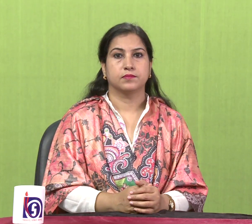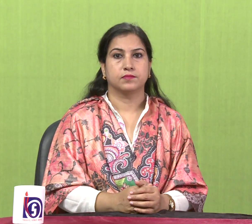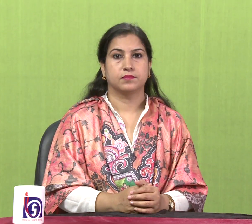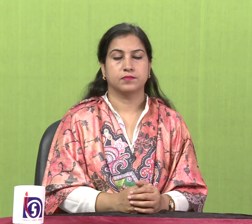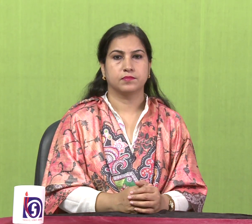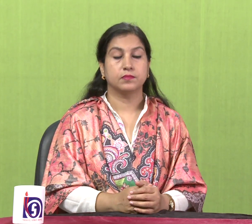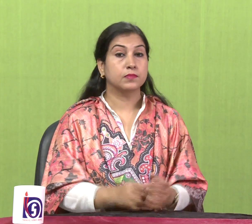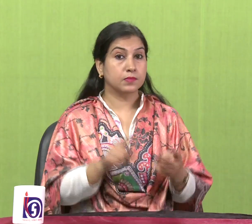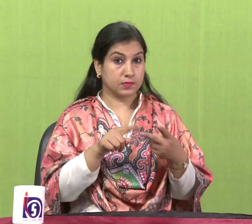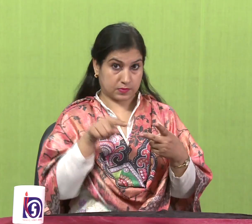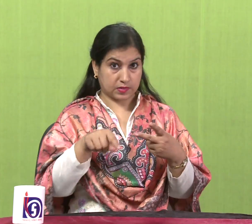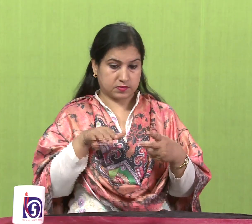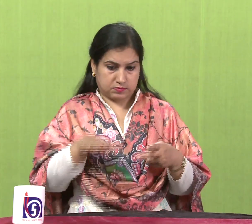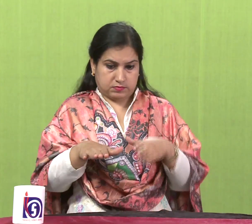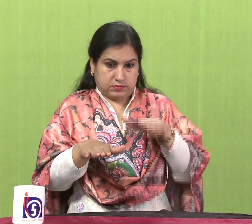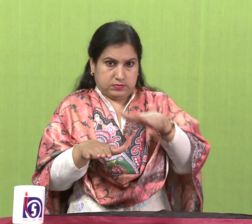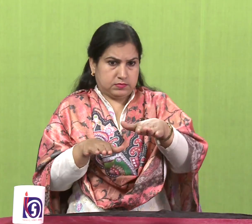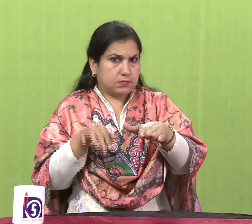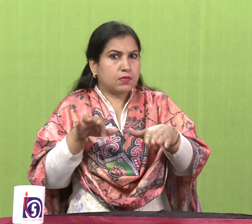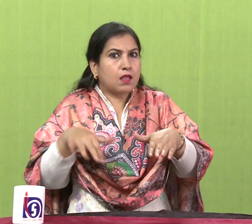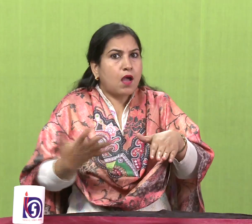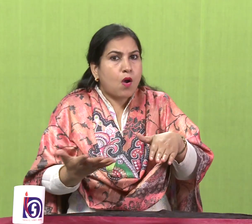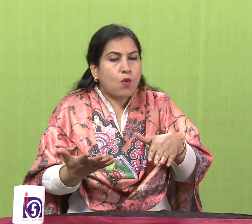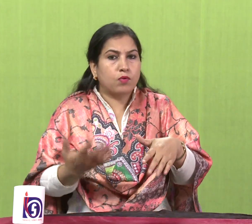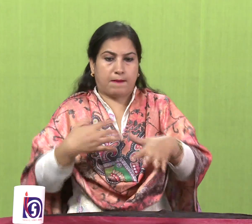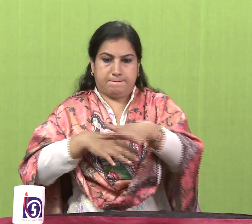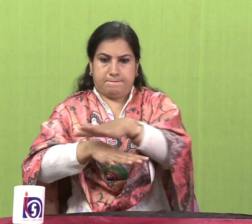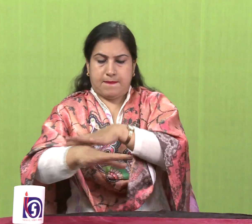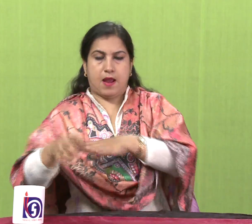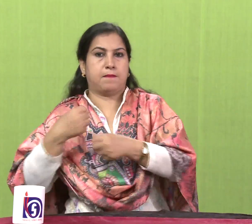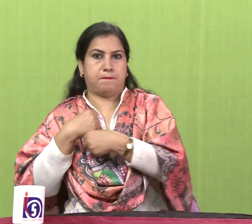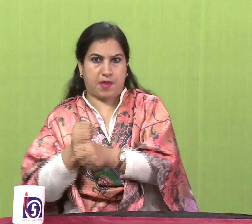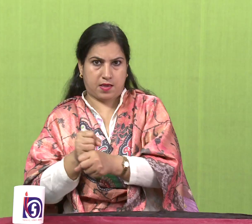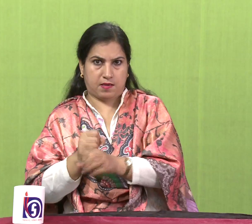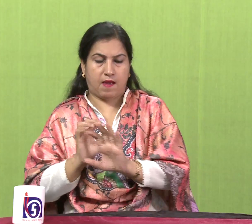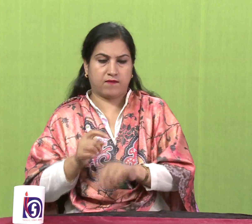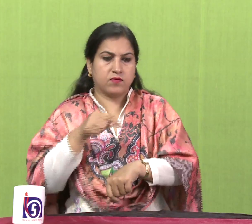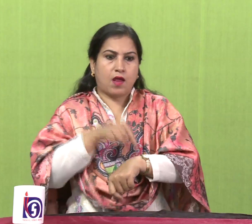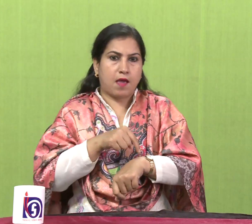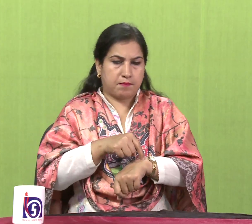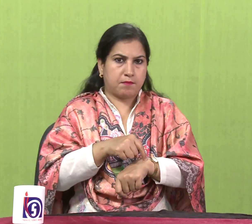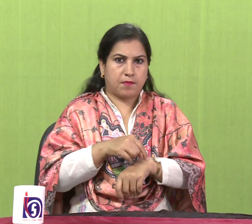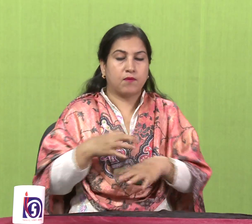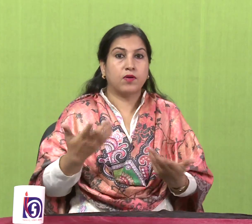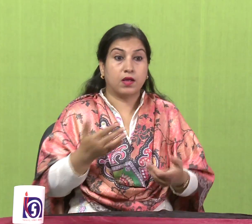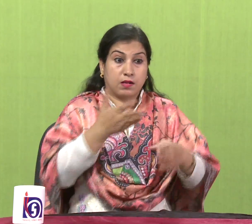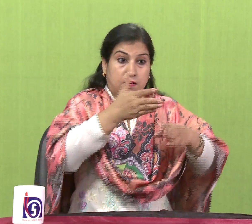In this stage, plans are made for the time when the disaster take